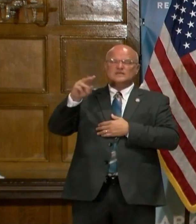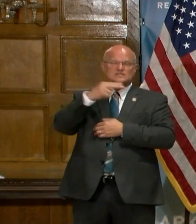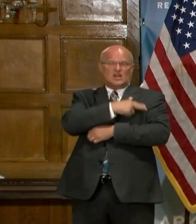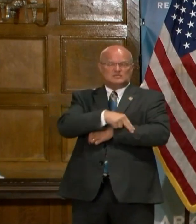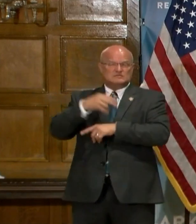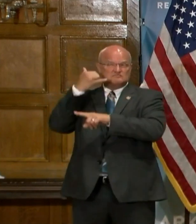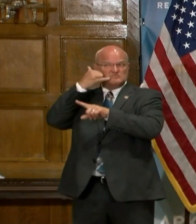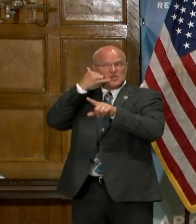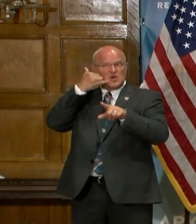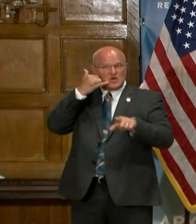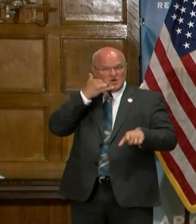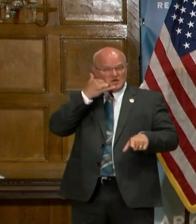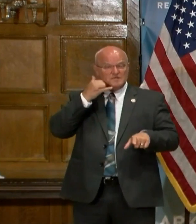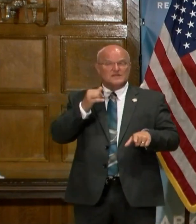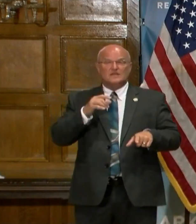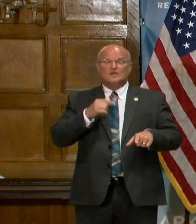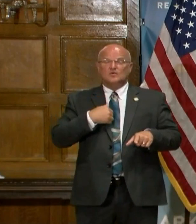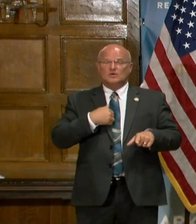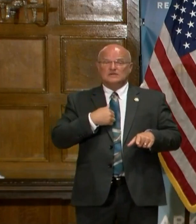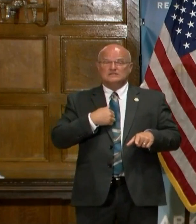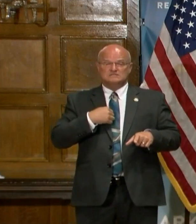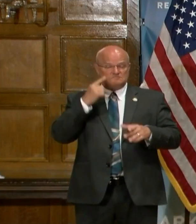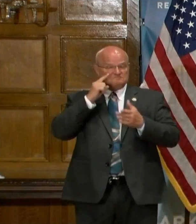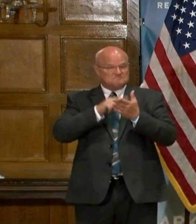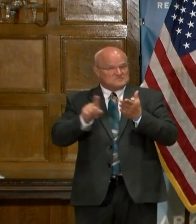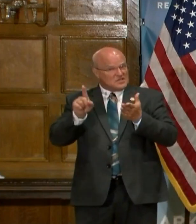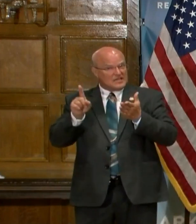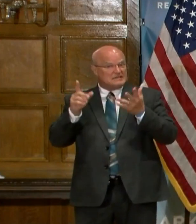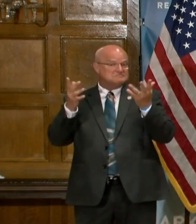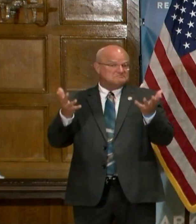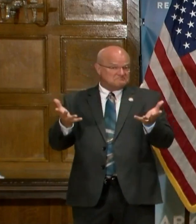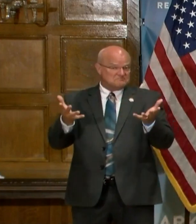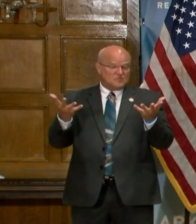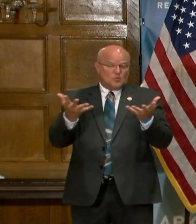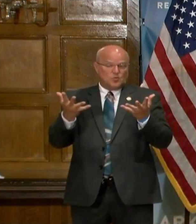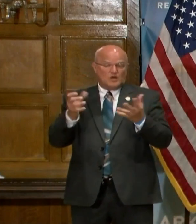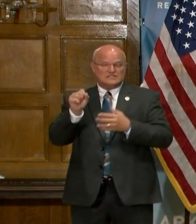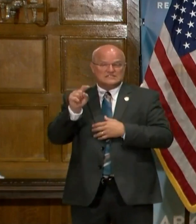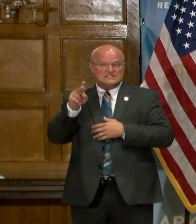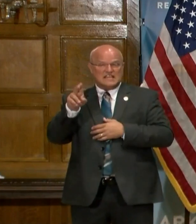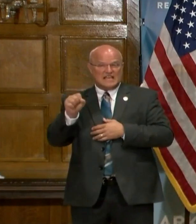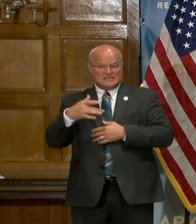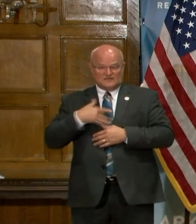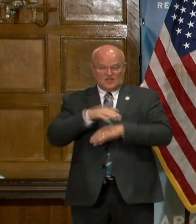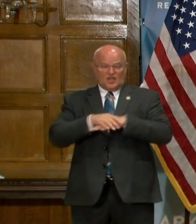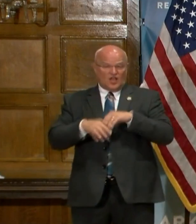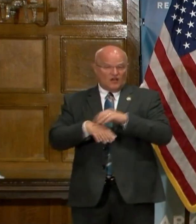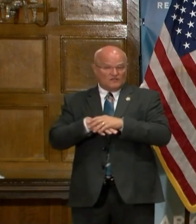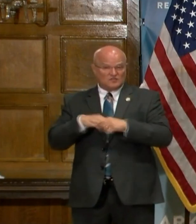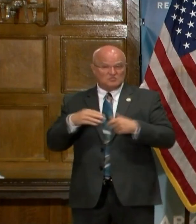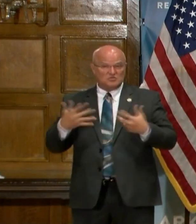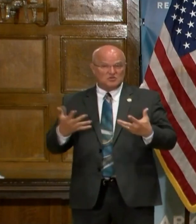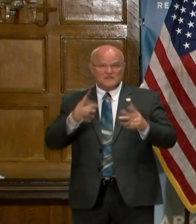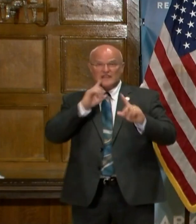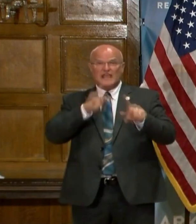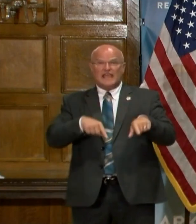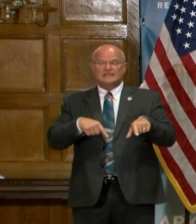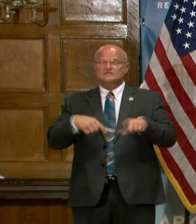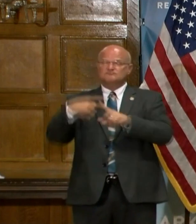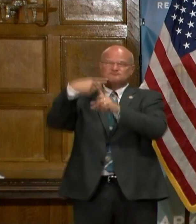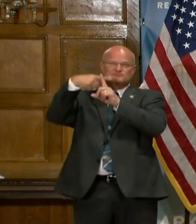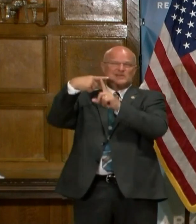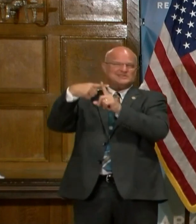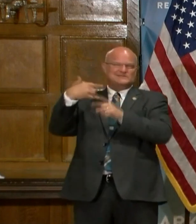Arkansas hospitals was checking in, what's your status, do you feel comfortable? The answers were